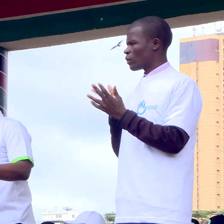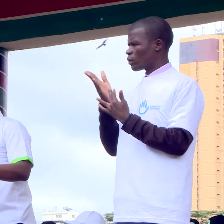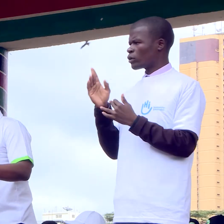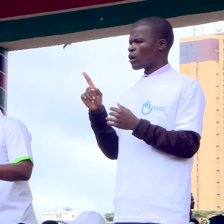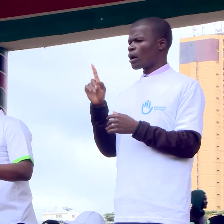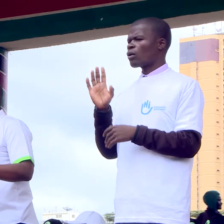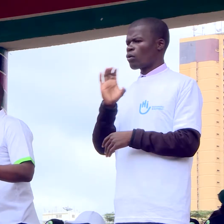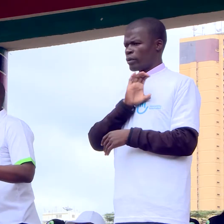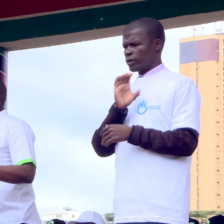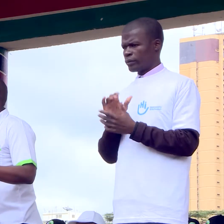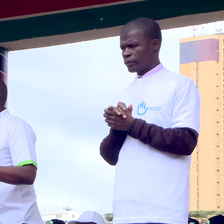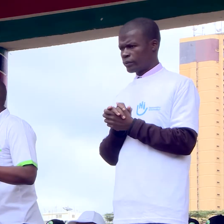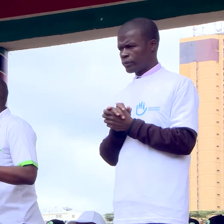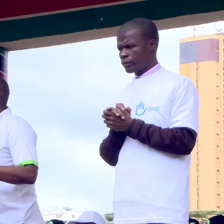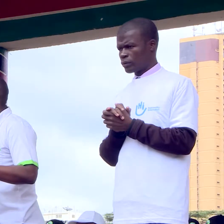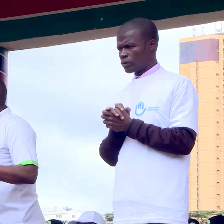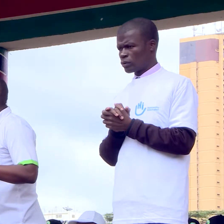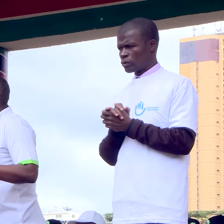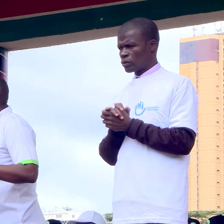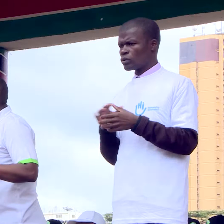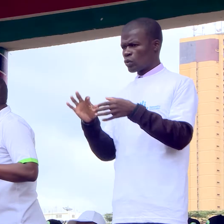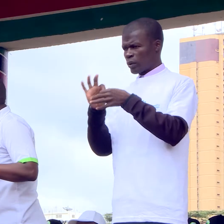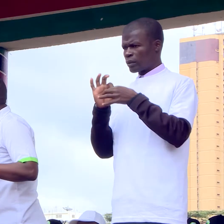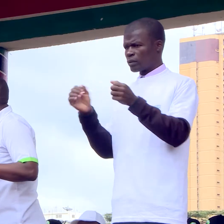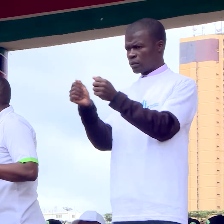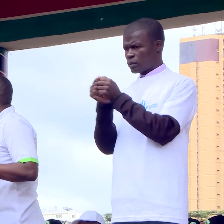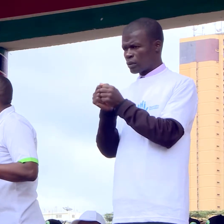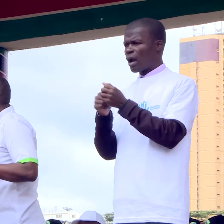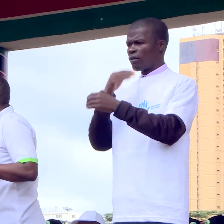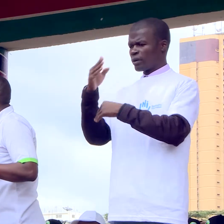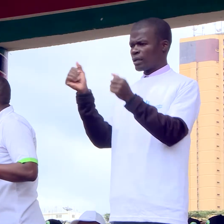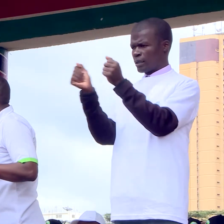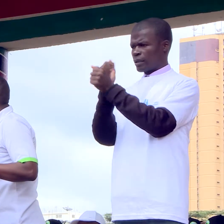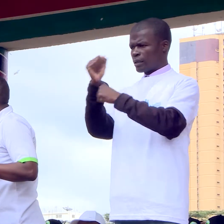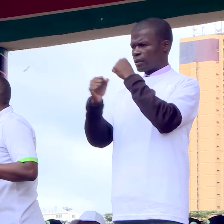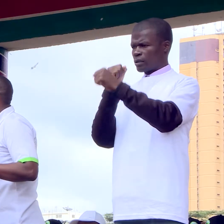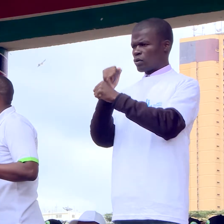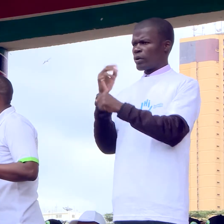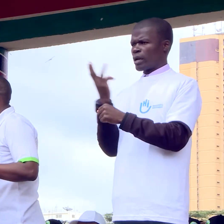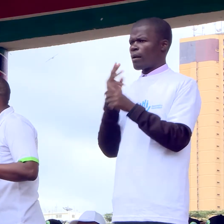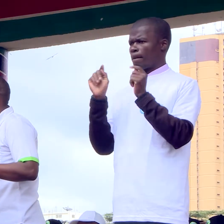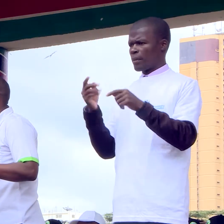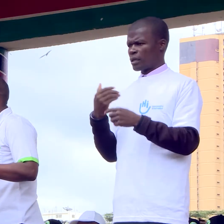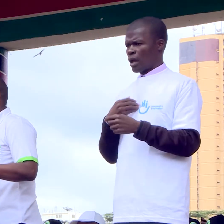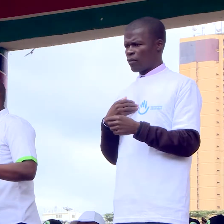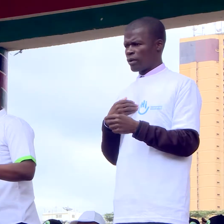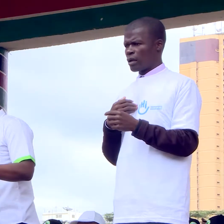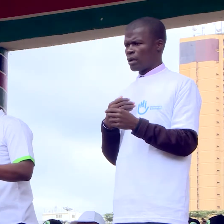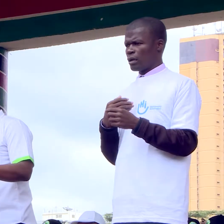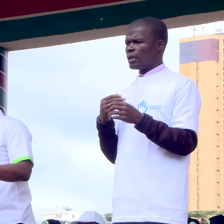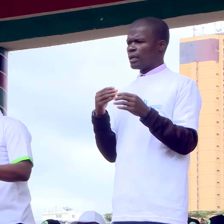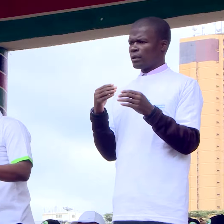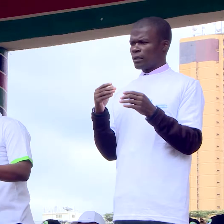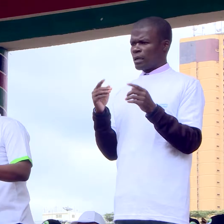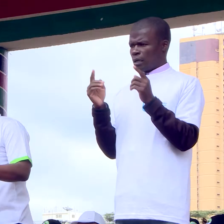commission on the areas that we're going to collaborate, because I know after 10 years, we must have a delimitation of the boundaries. So we are also